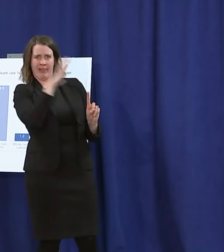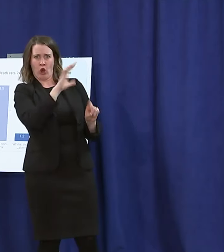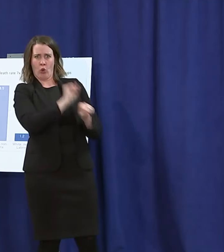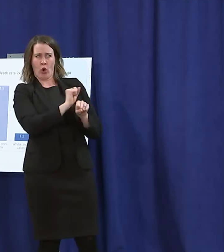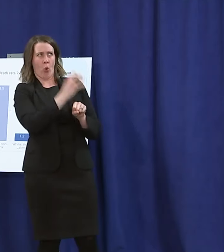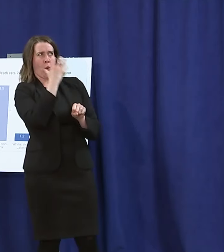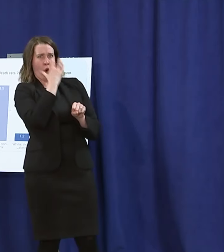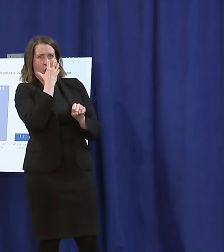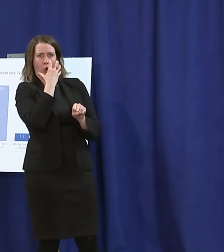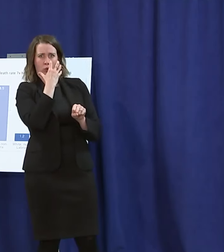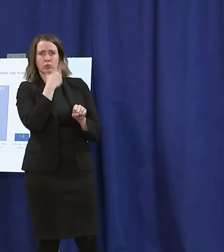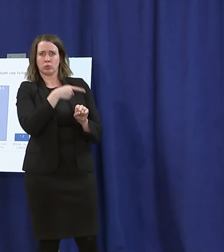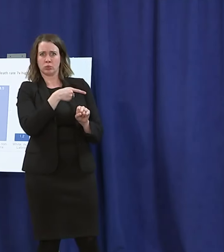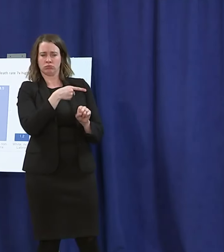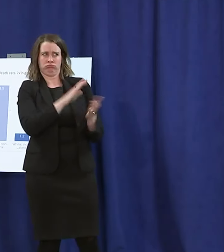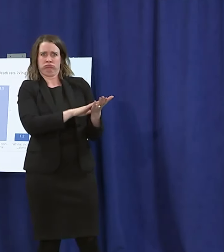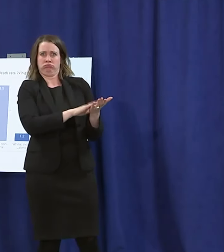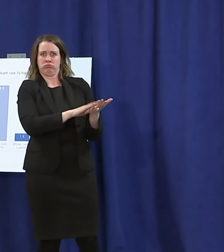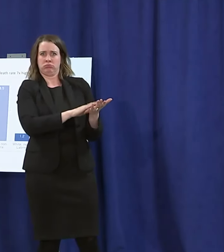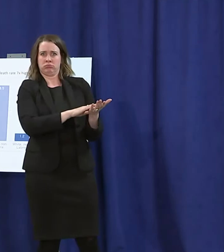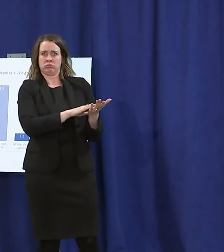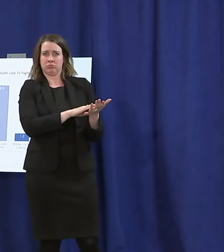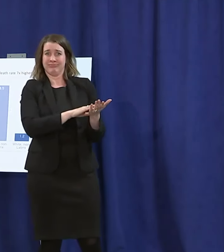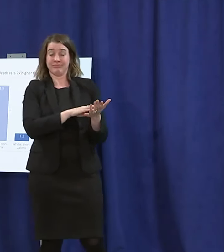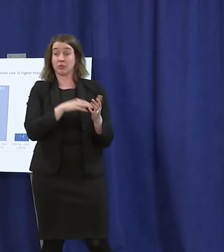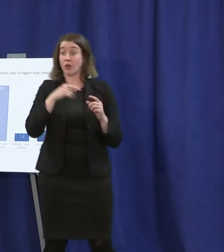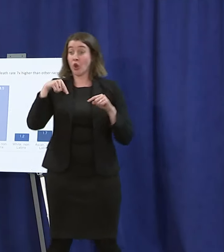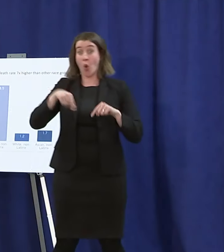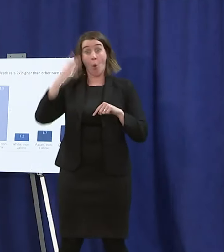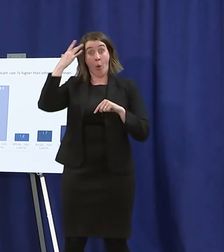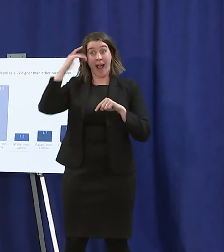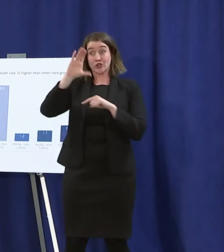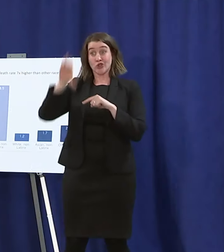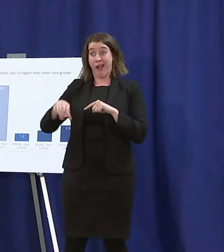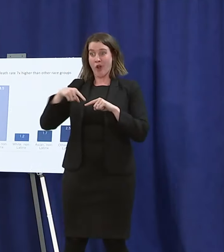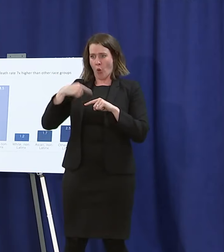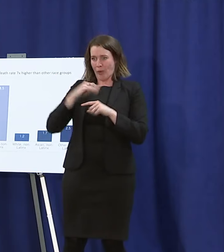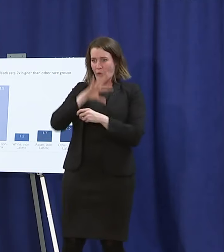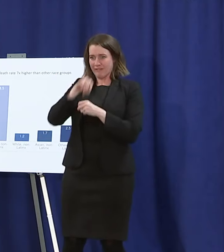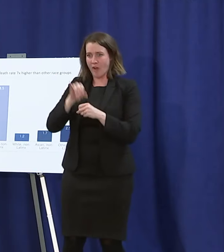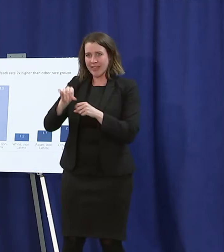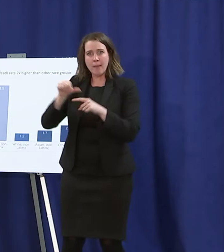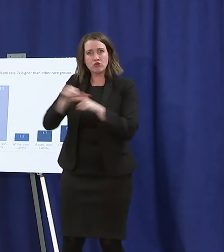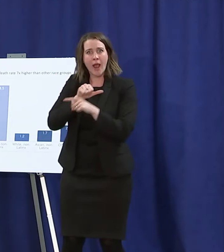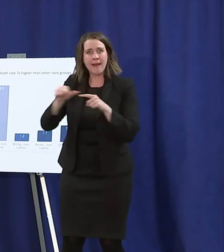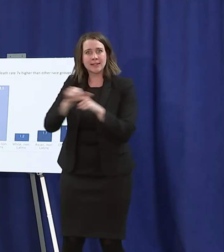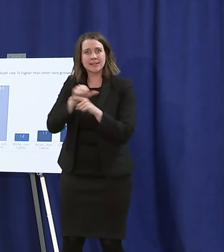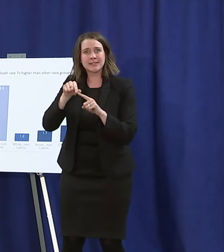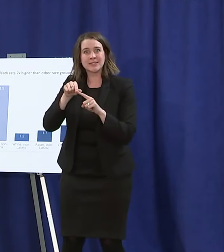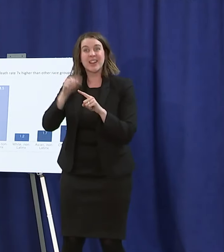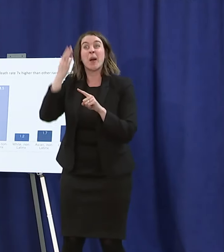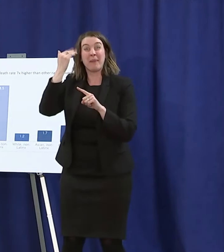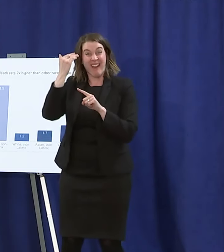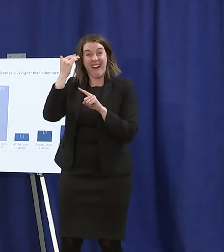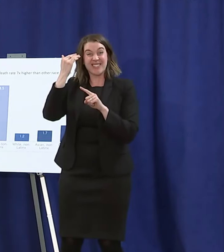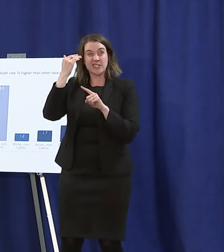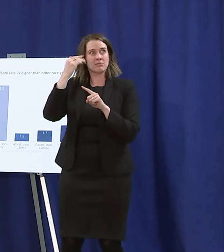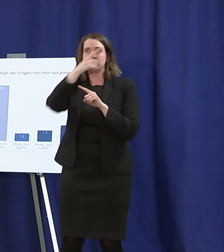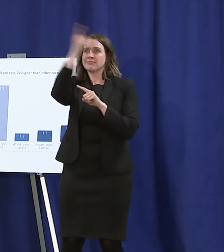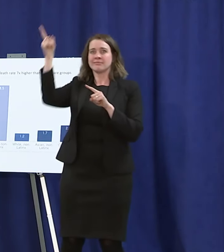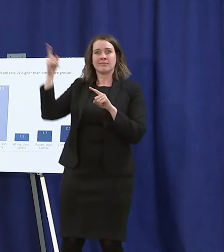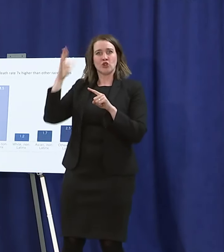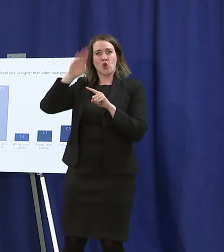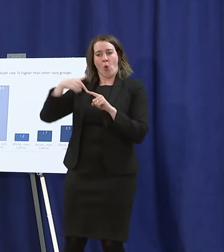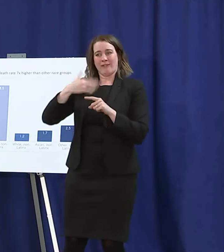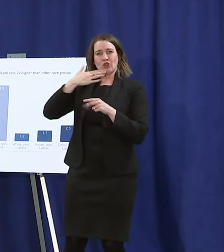chose Chicago to have this exercise, because of the reputation and well-earned of the